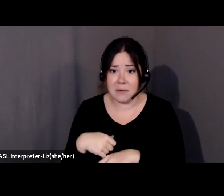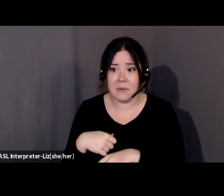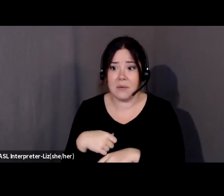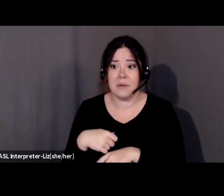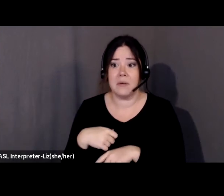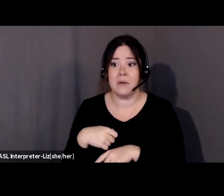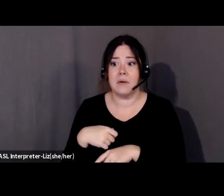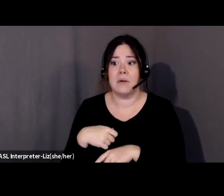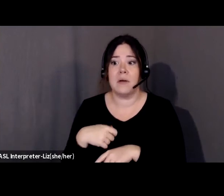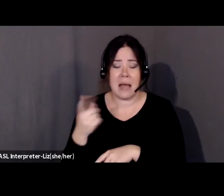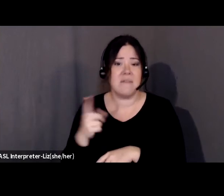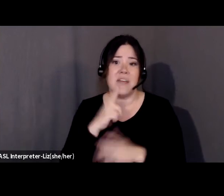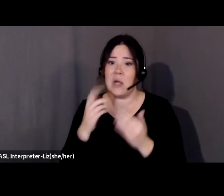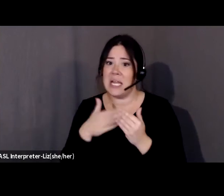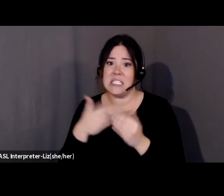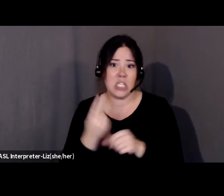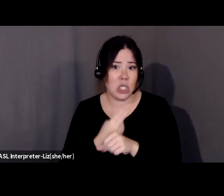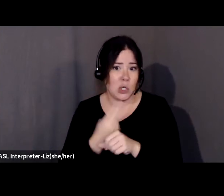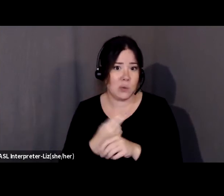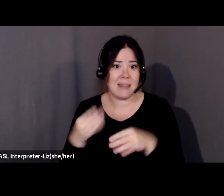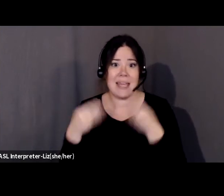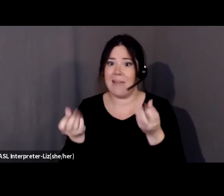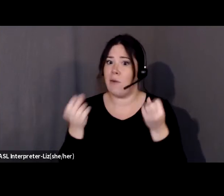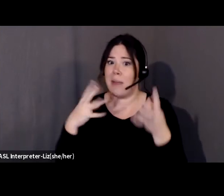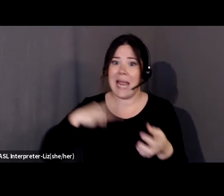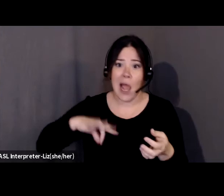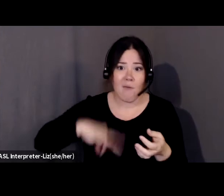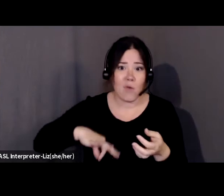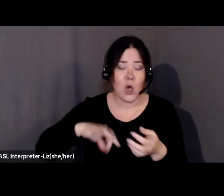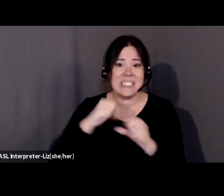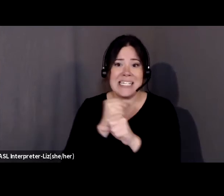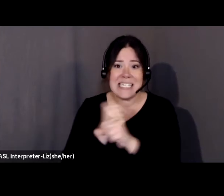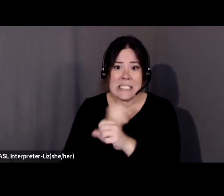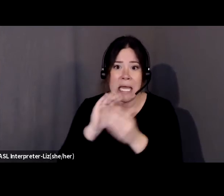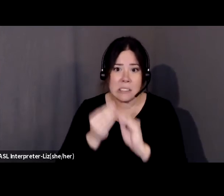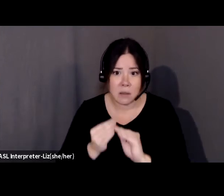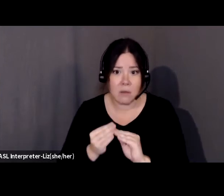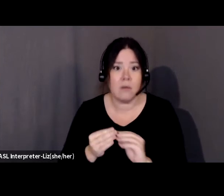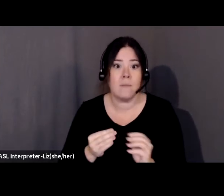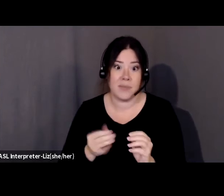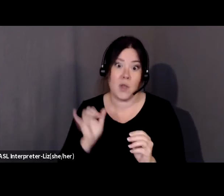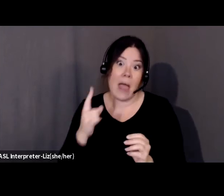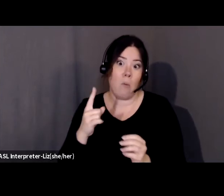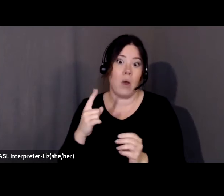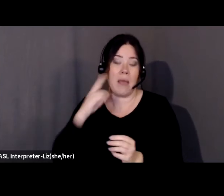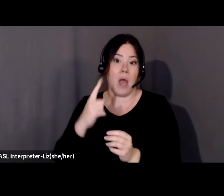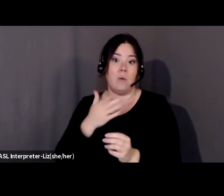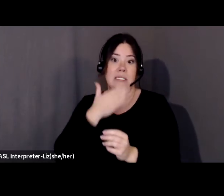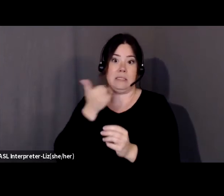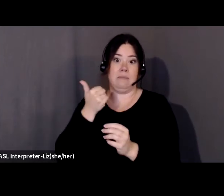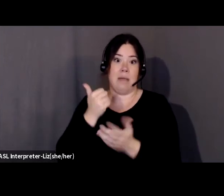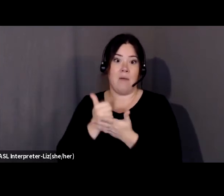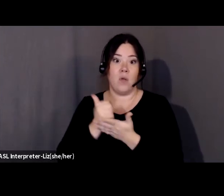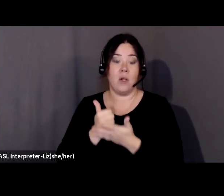And very easy to use. They give you lots of helpful statistics. So that's the one that I found helpful. The editing system